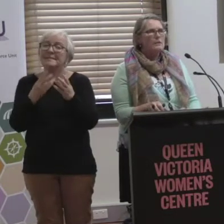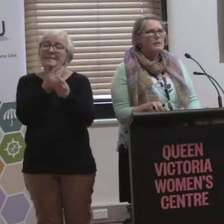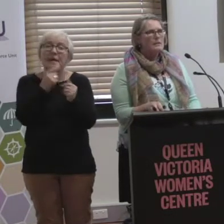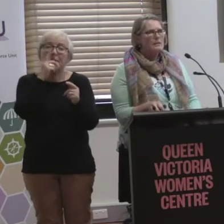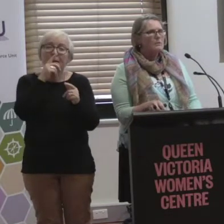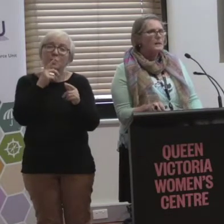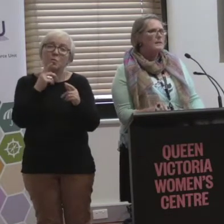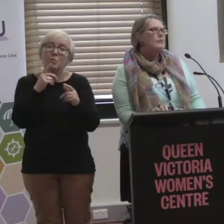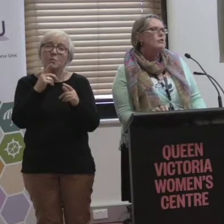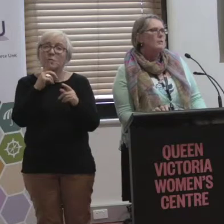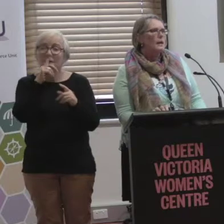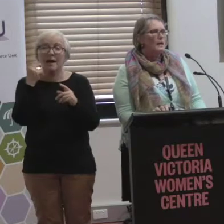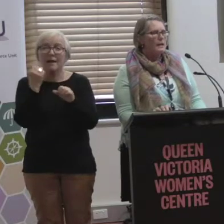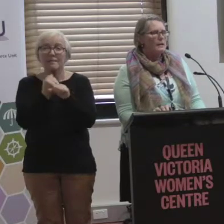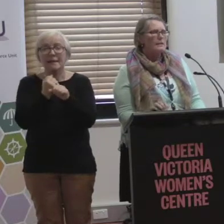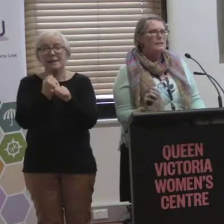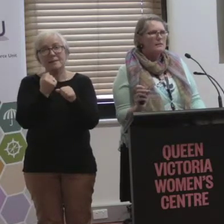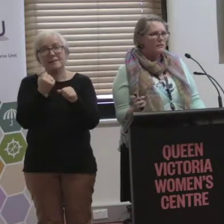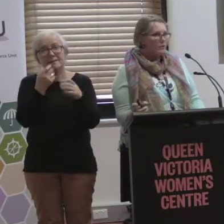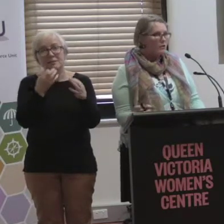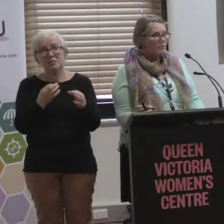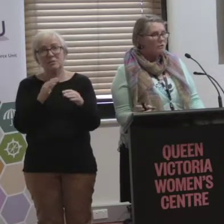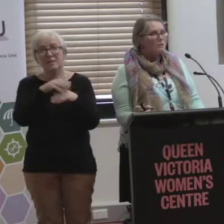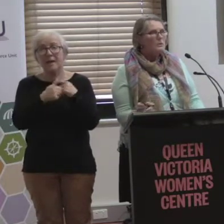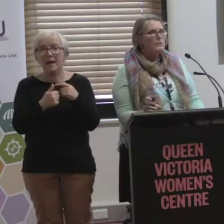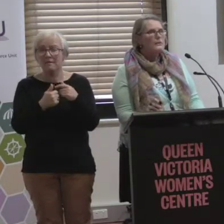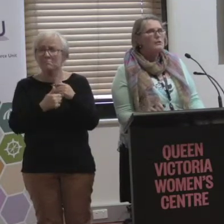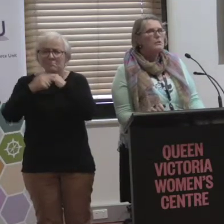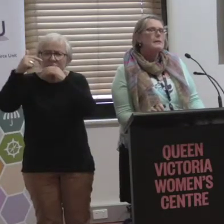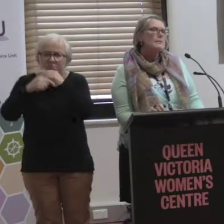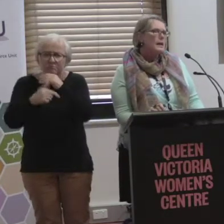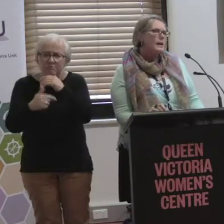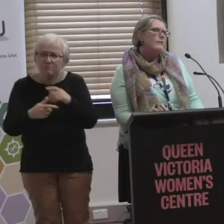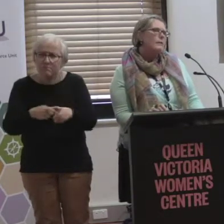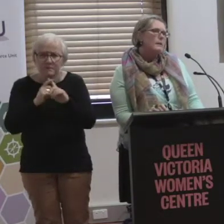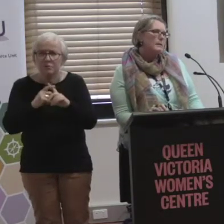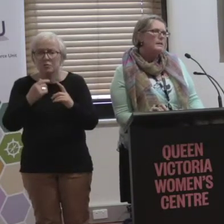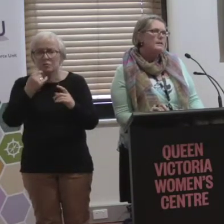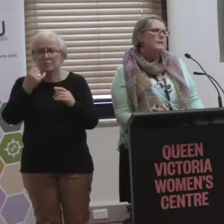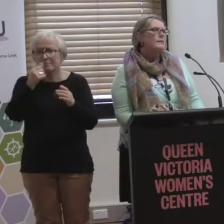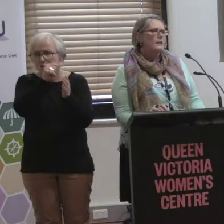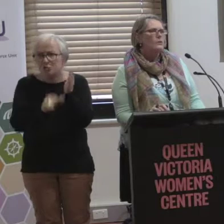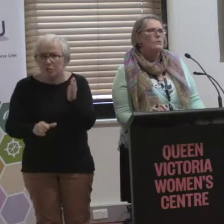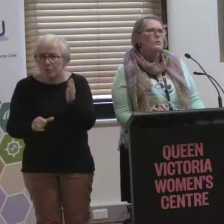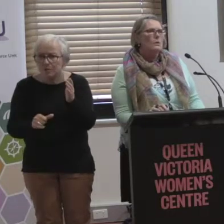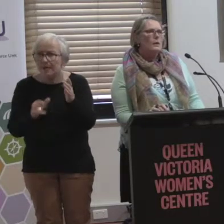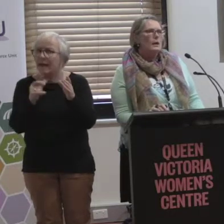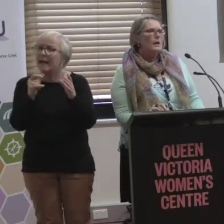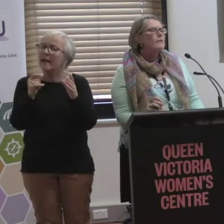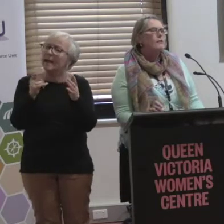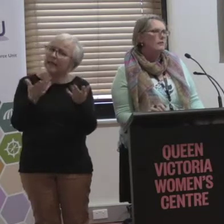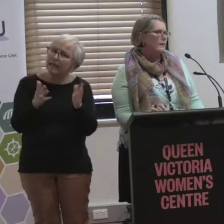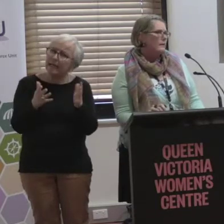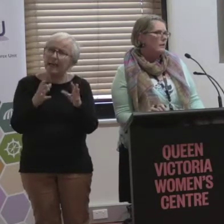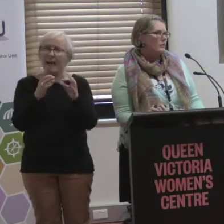have capacity to make a decision about an extensive surgical procedure, but they may have the ability to consent to